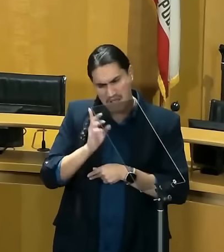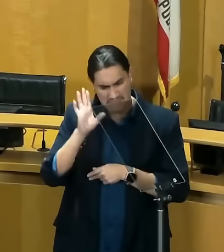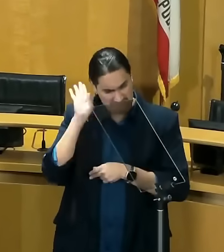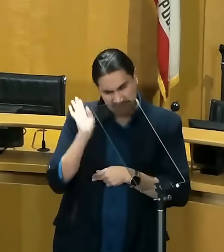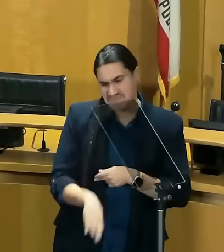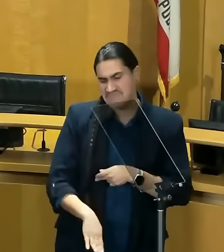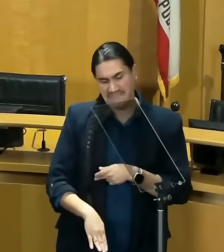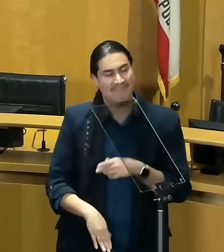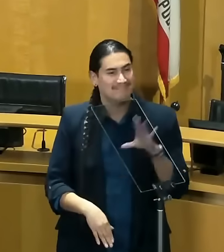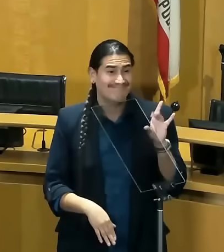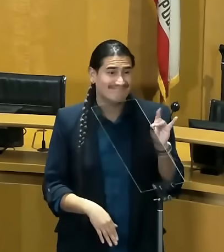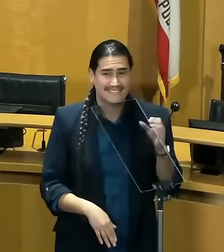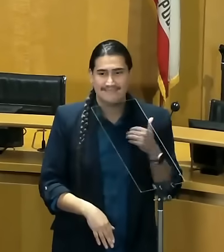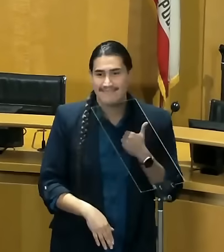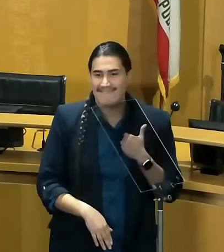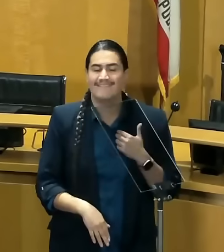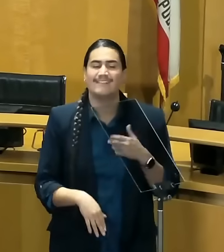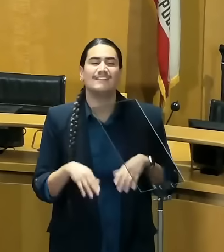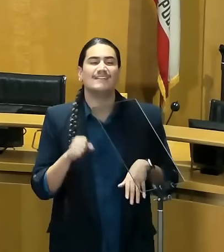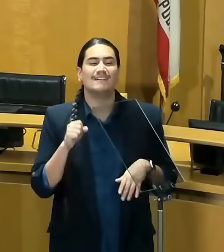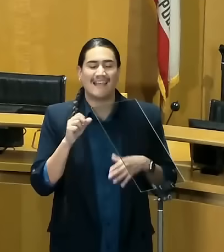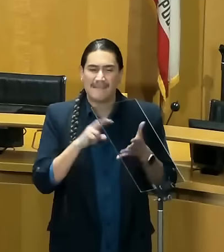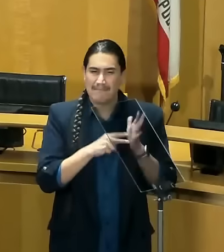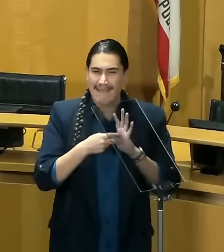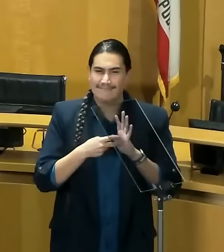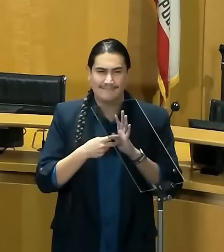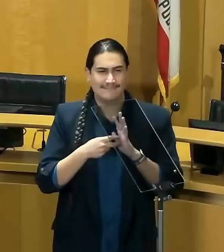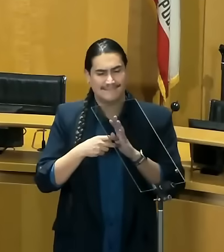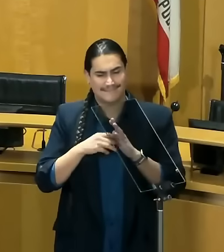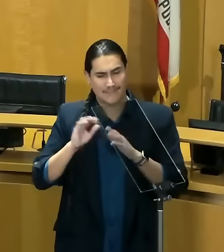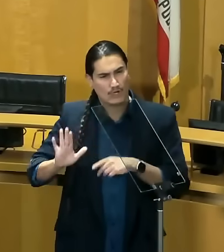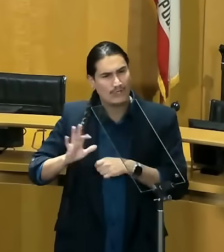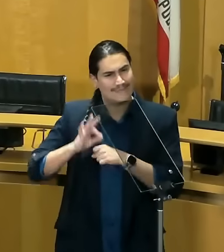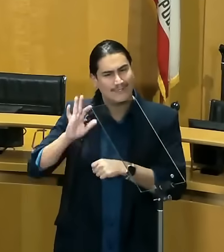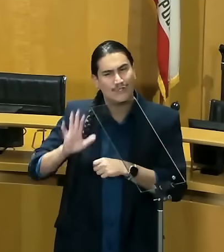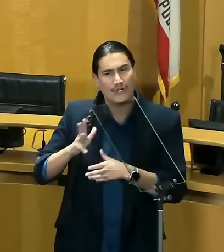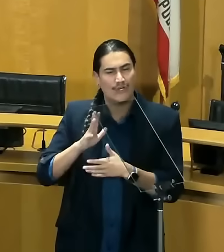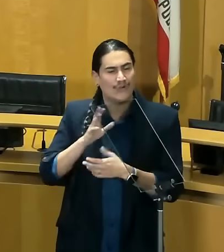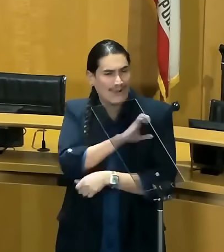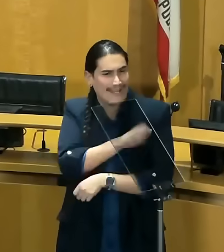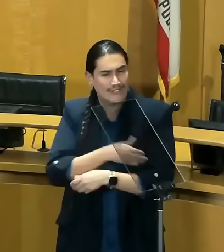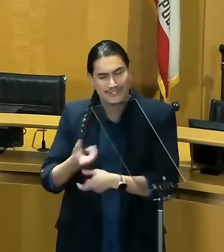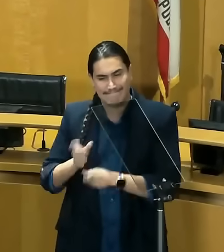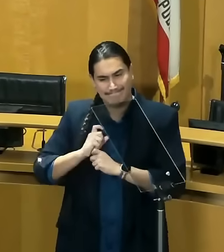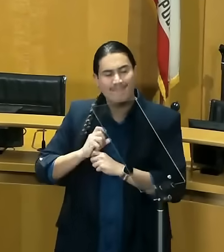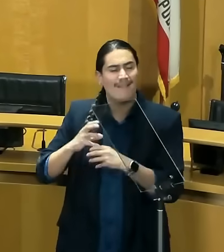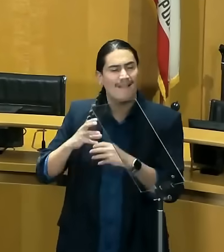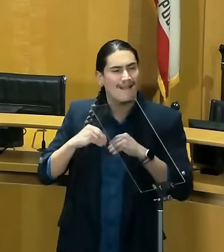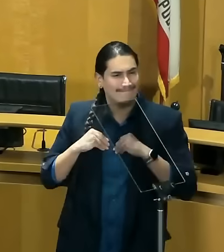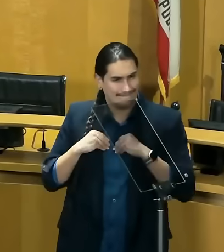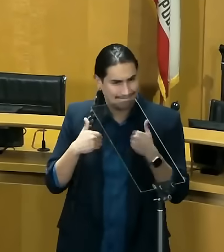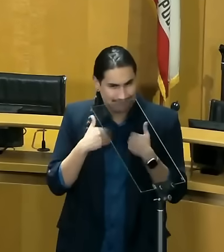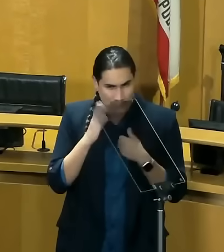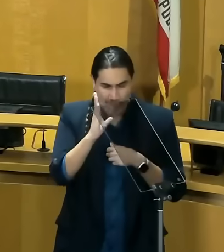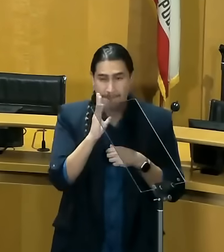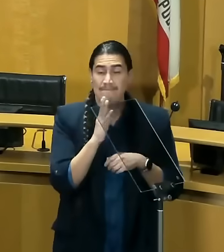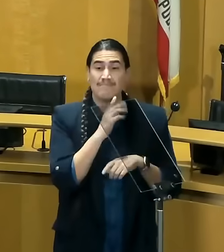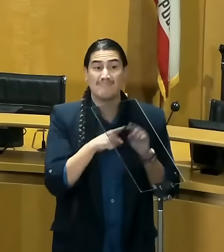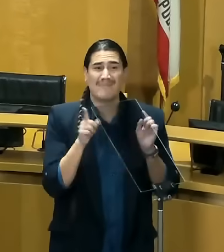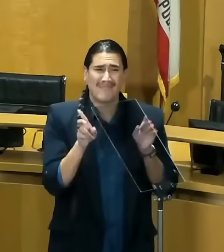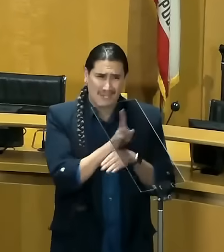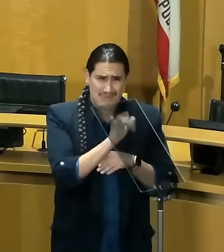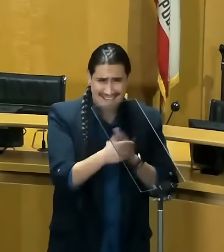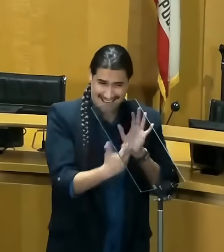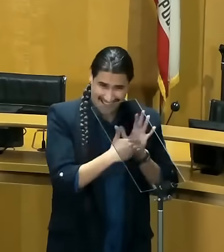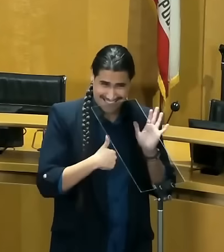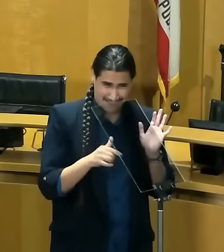whole thing, and in turn keep her with me too. But they weaponized all that to discredit me.